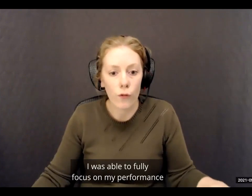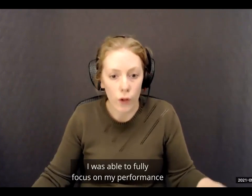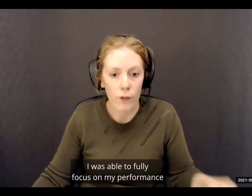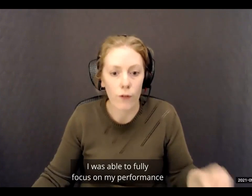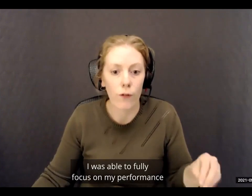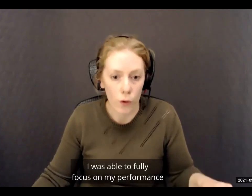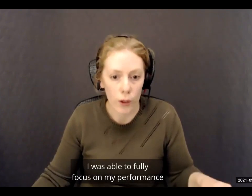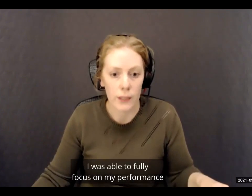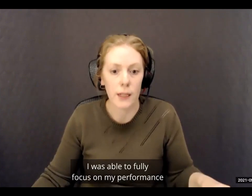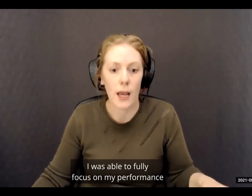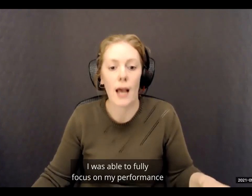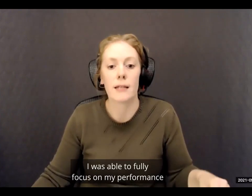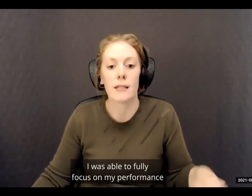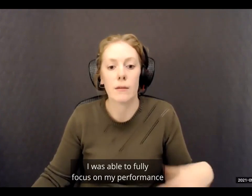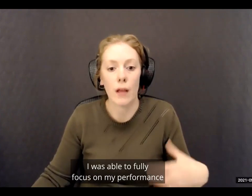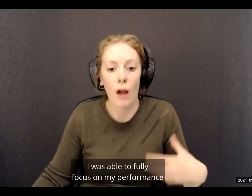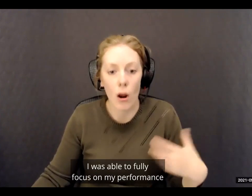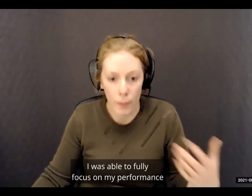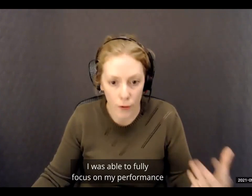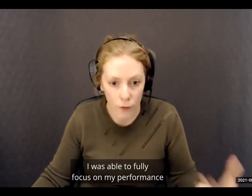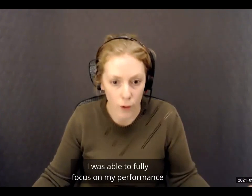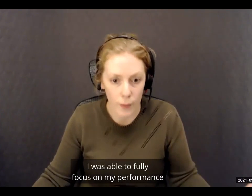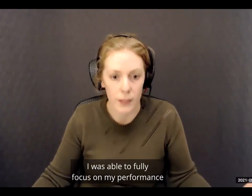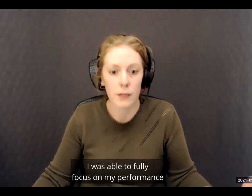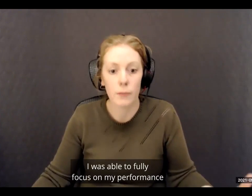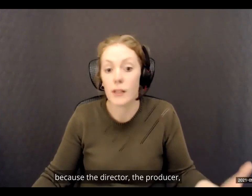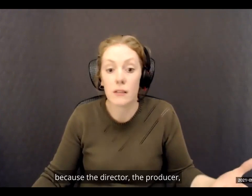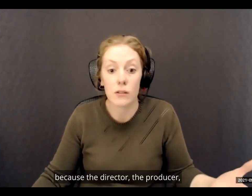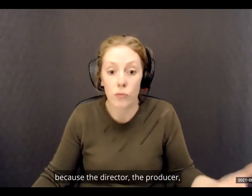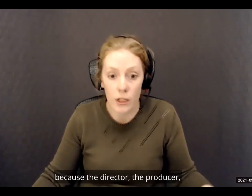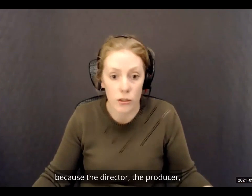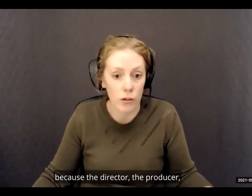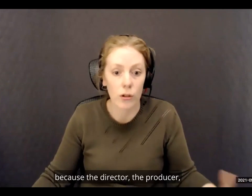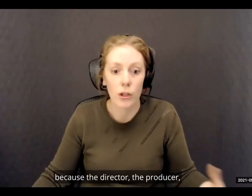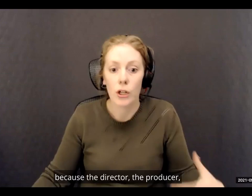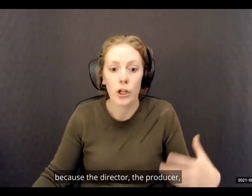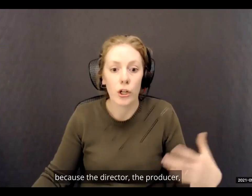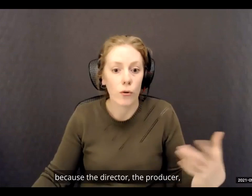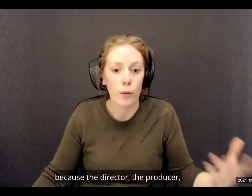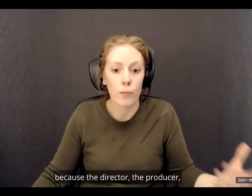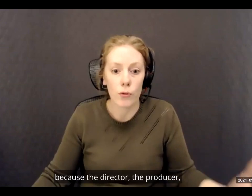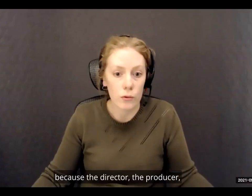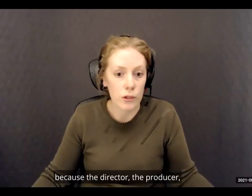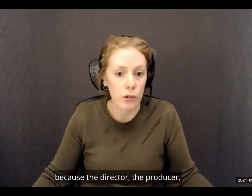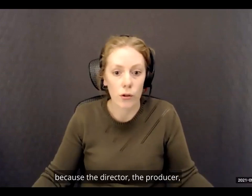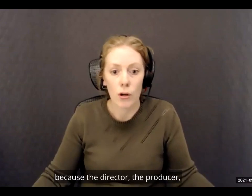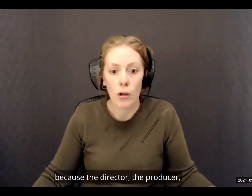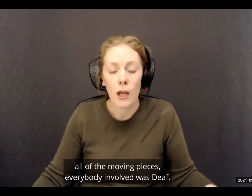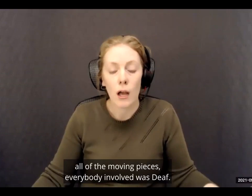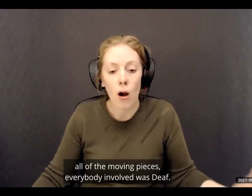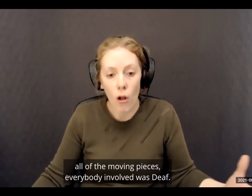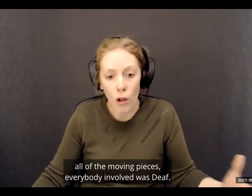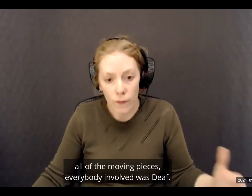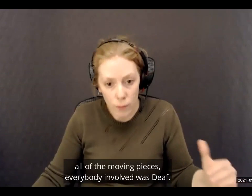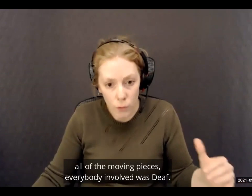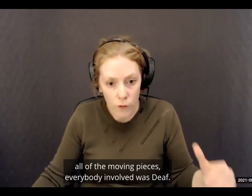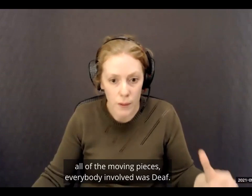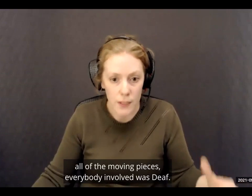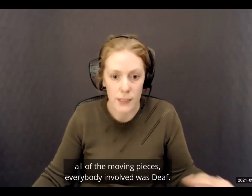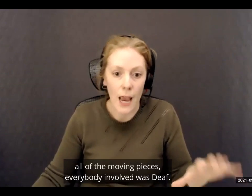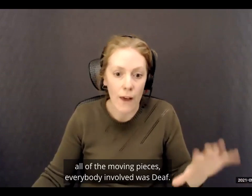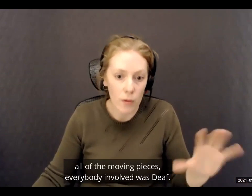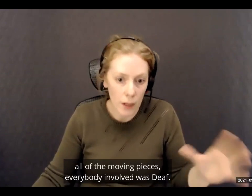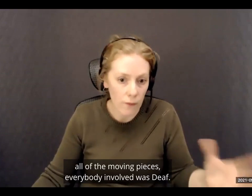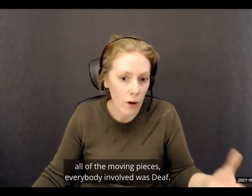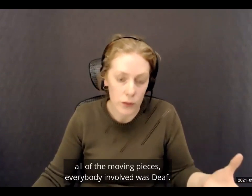to fully focus as on my performance because the director, you know, the producer, all of the